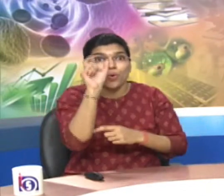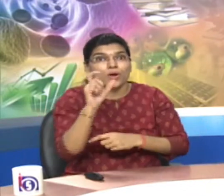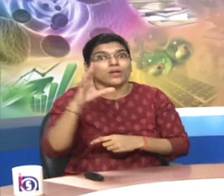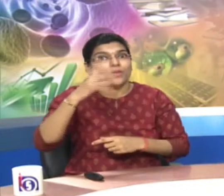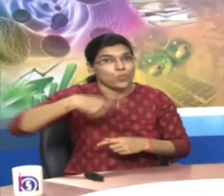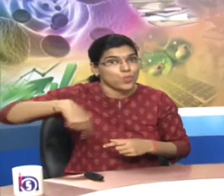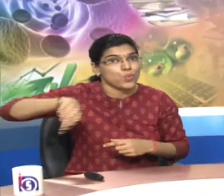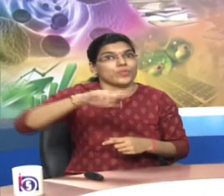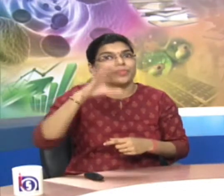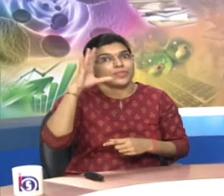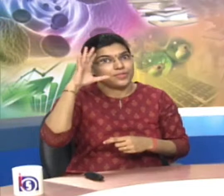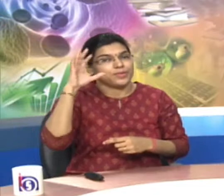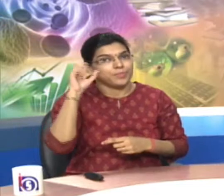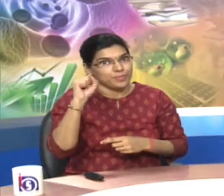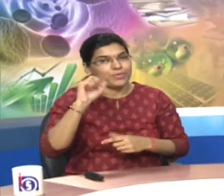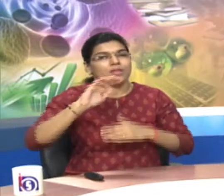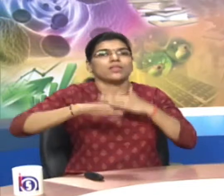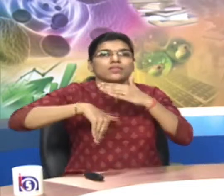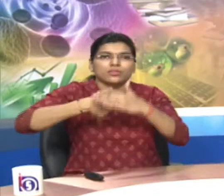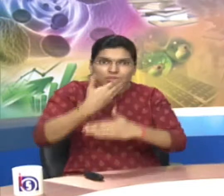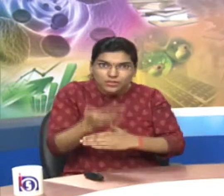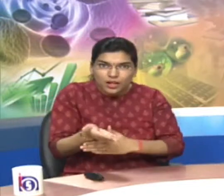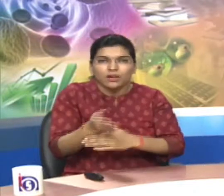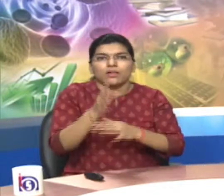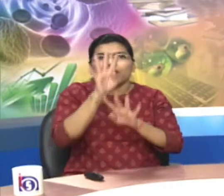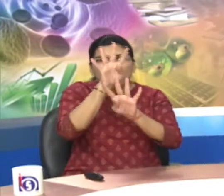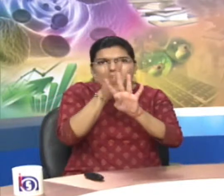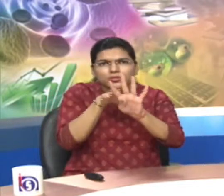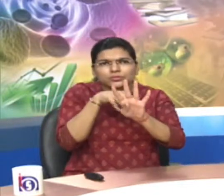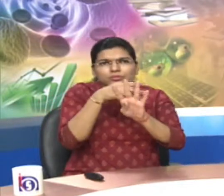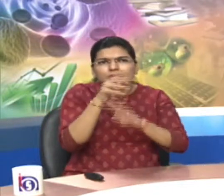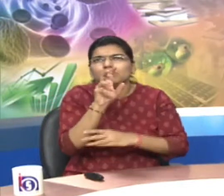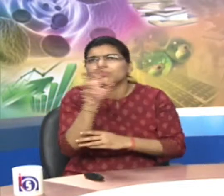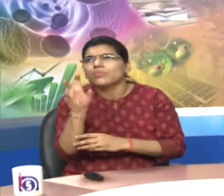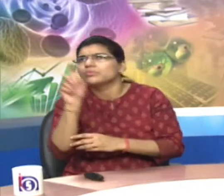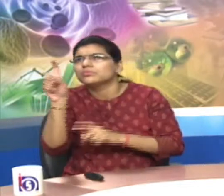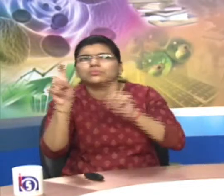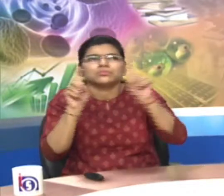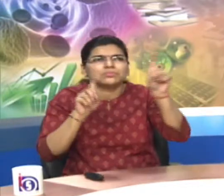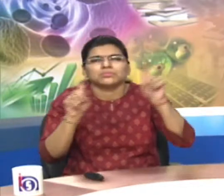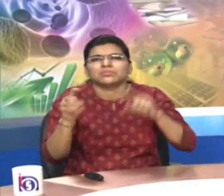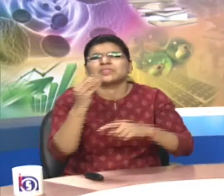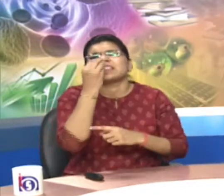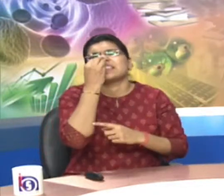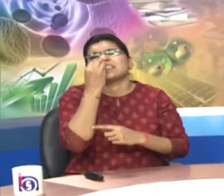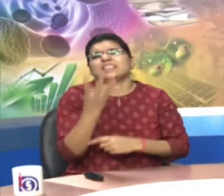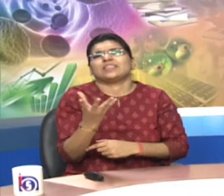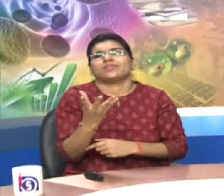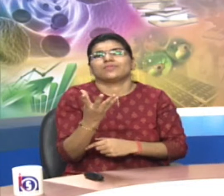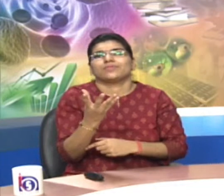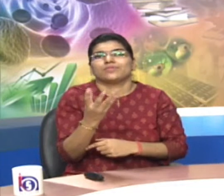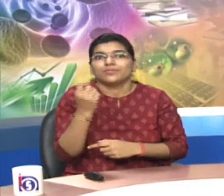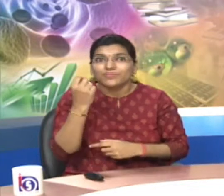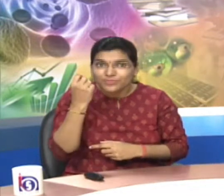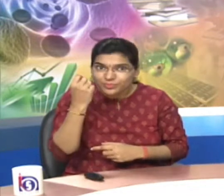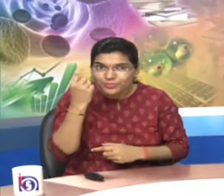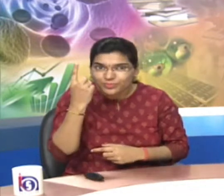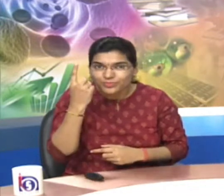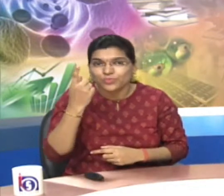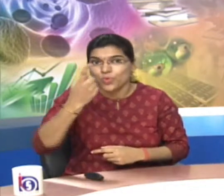that is really useful for all of us. If you remember all those shortcut keys, that will be easy for you